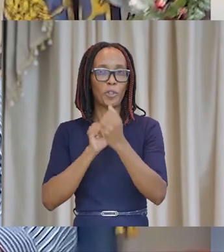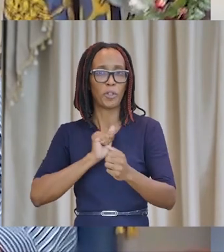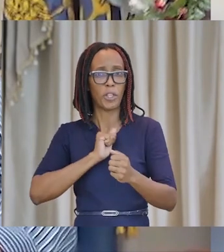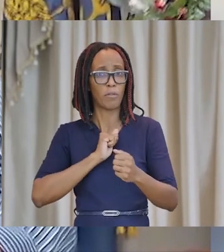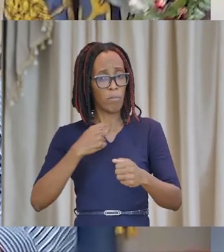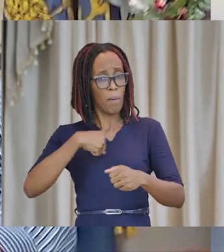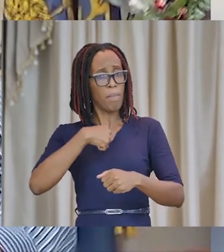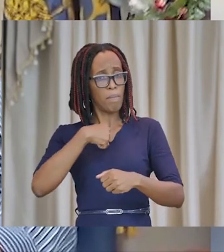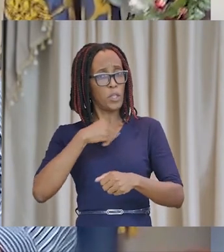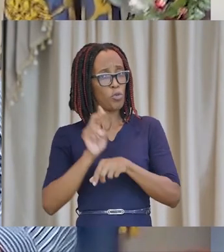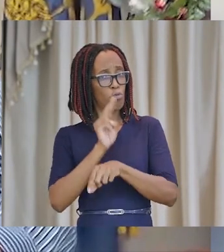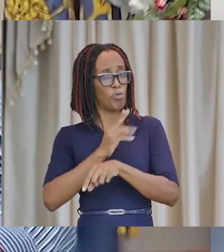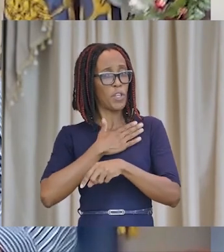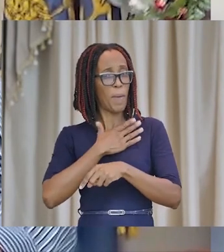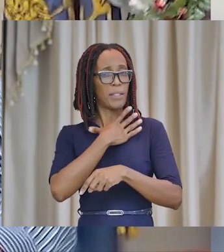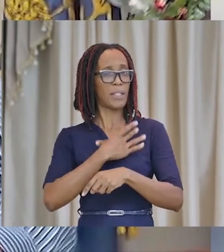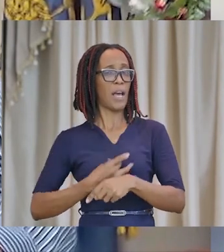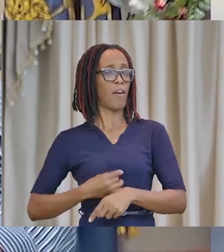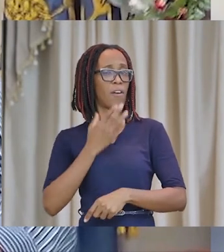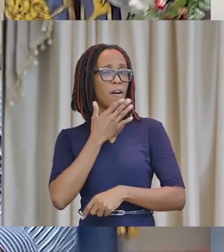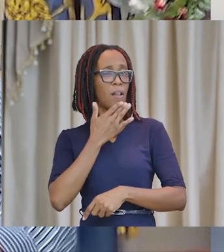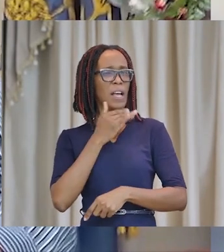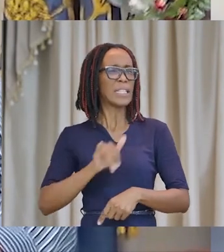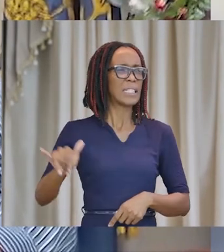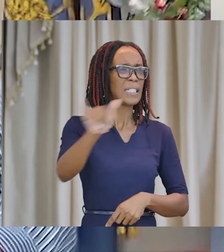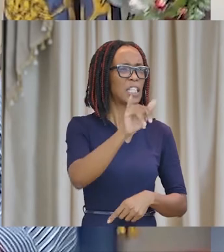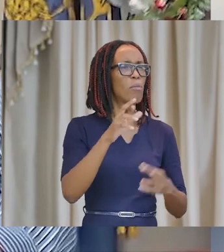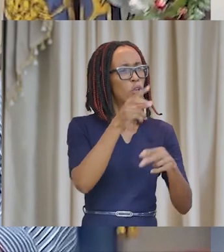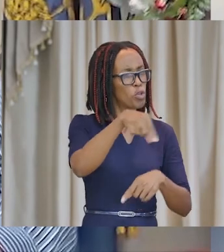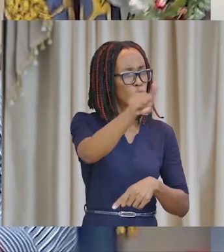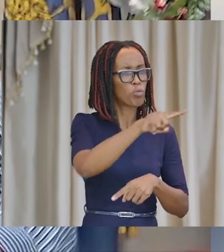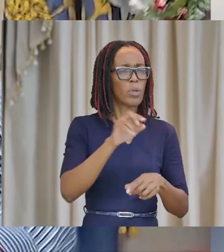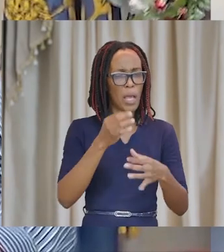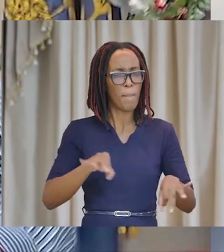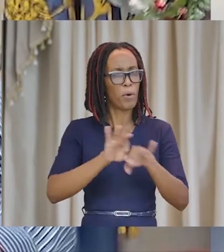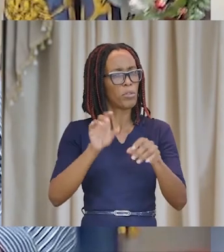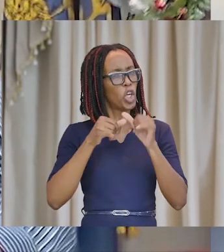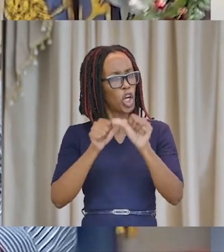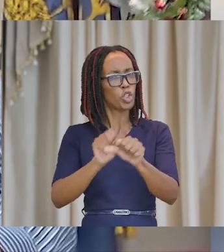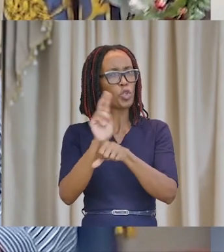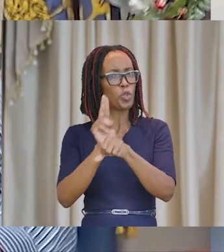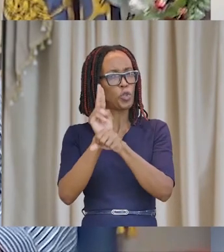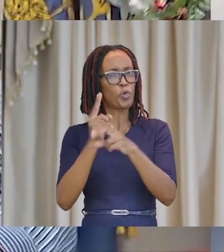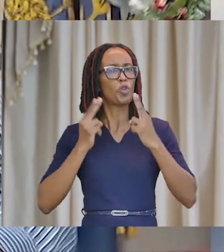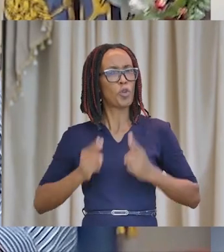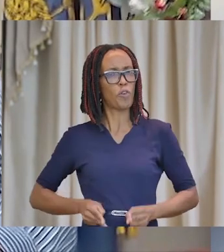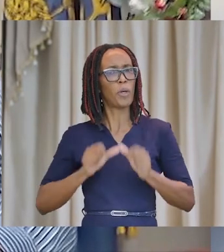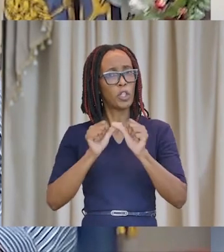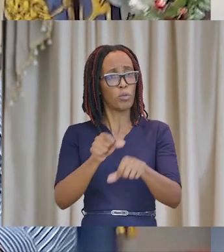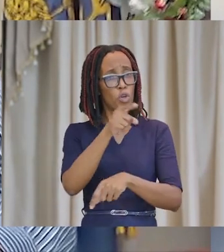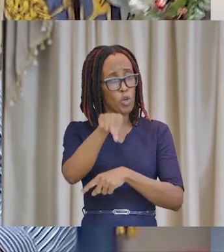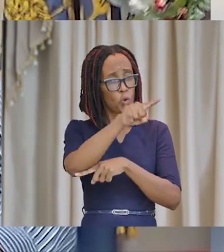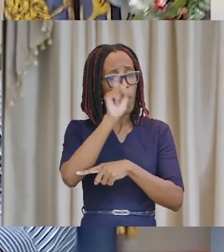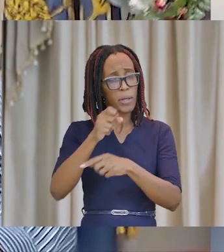you to continue to wear your uniform with pride. Hold fast to your principles. Be beacons of hope and